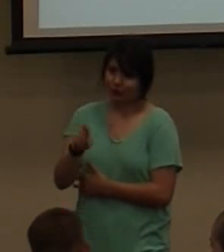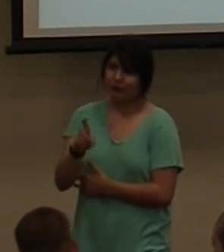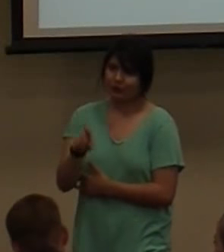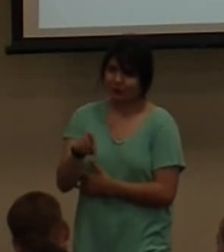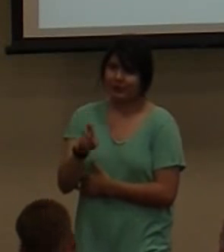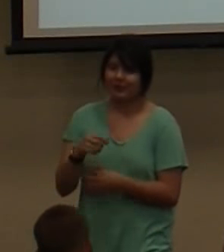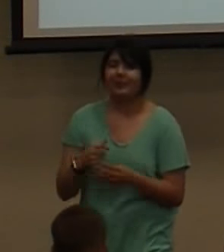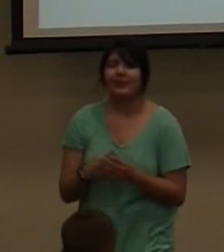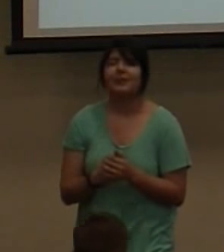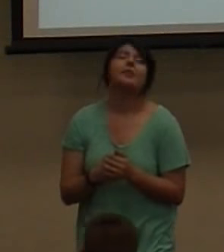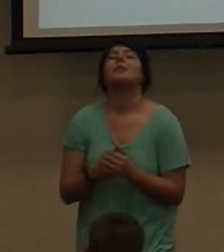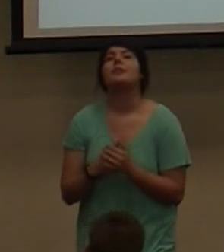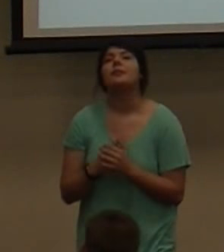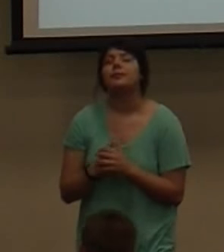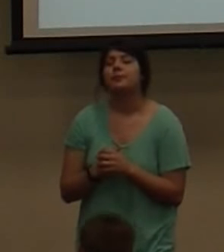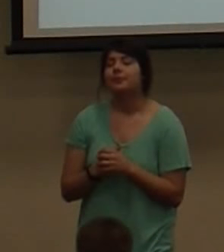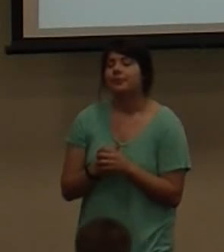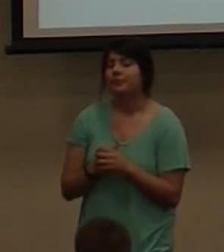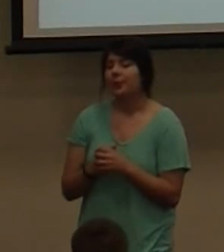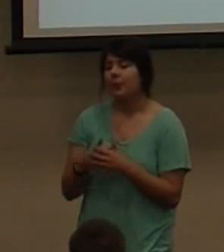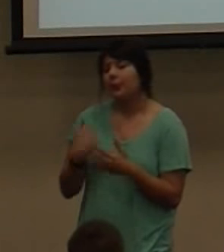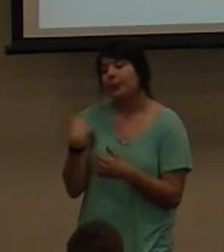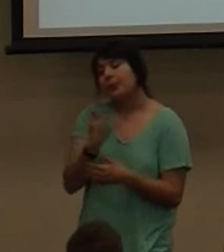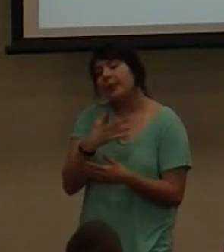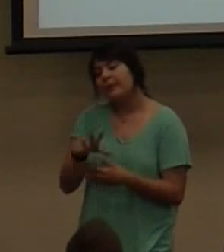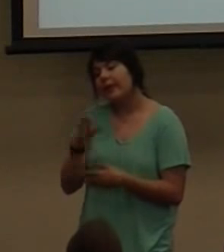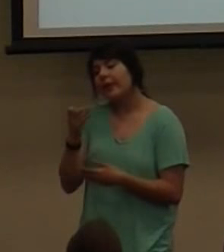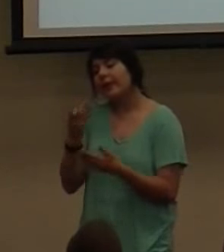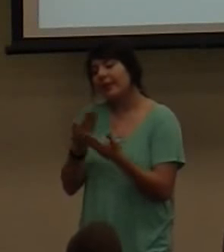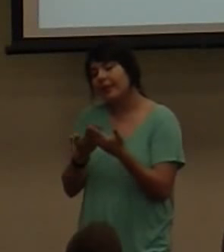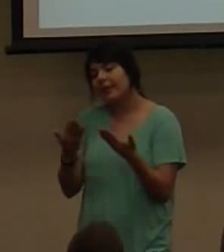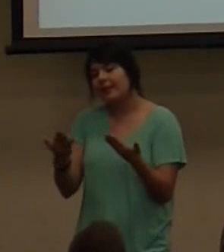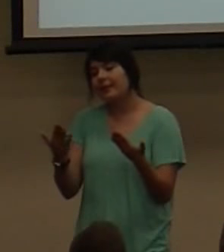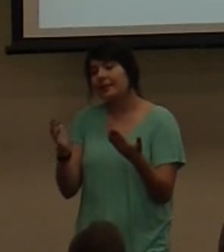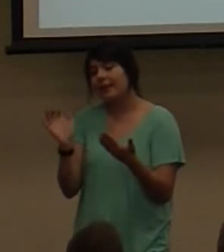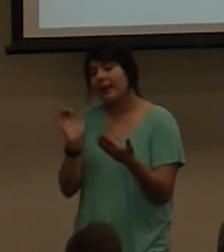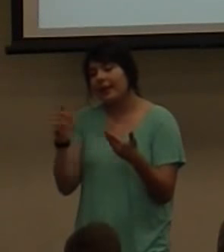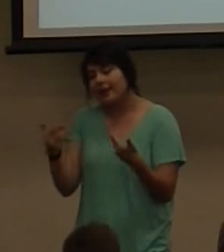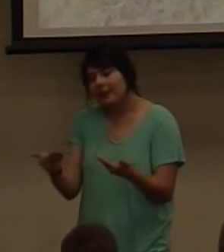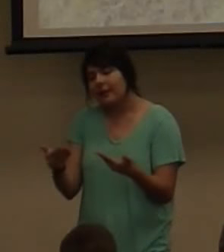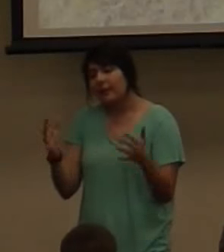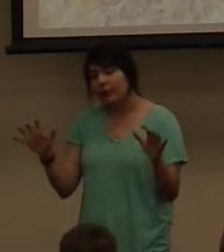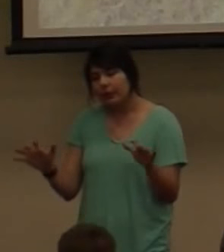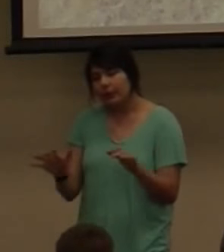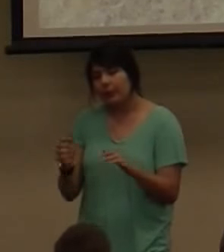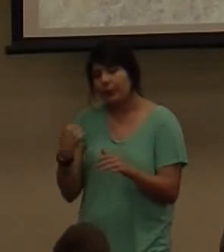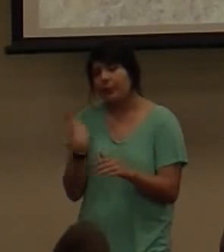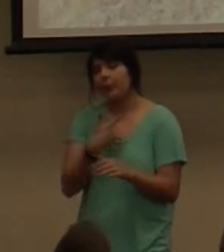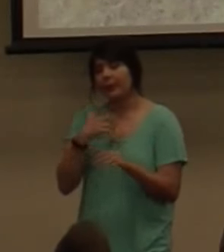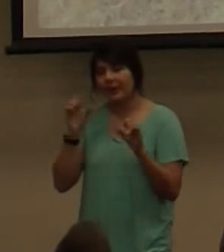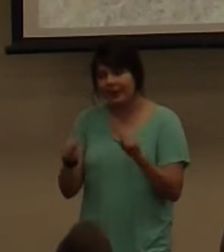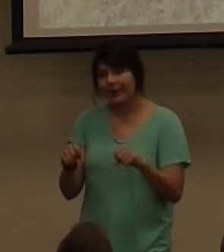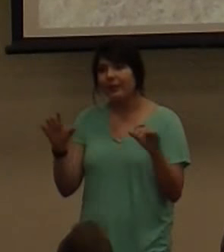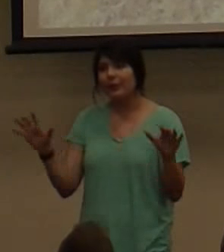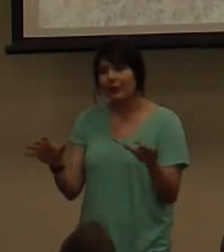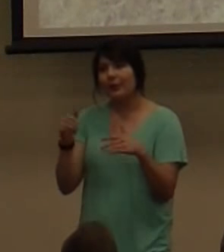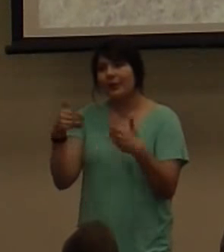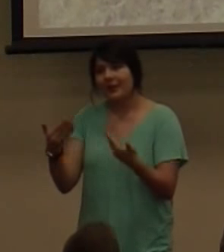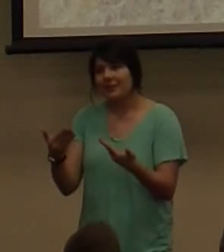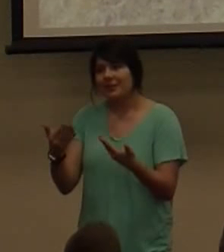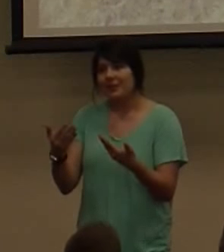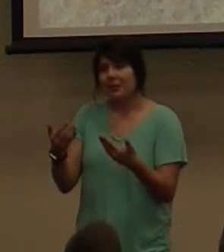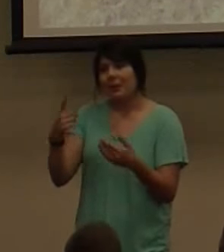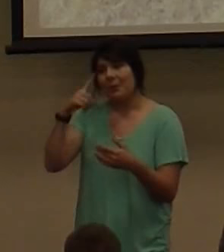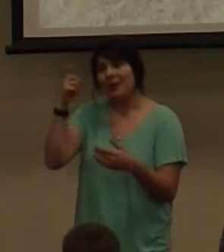We found that the things like this, and we could do this because remember now we were South Africans, they gave us